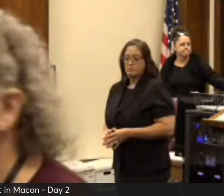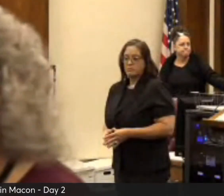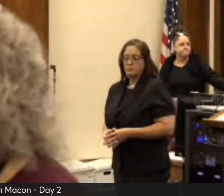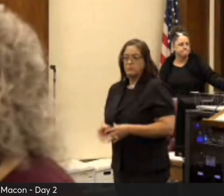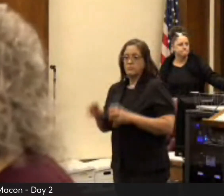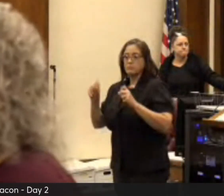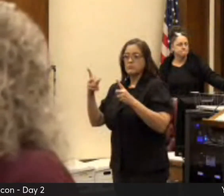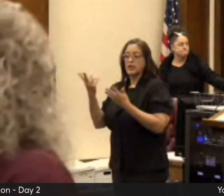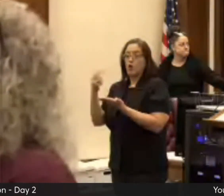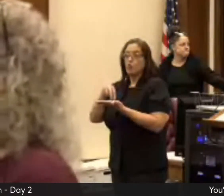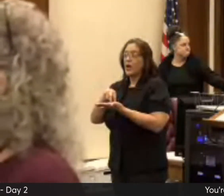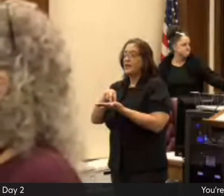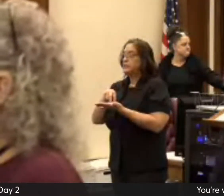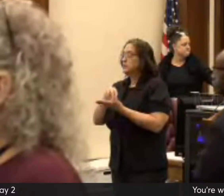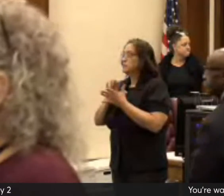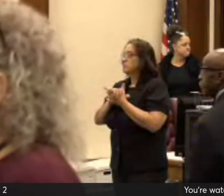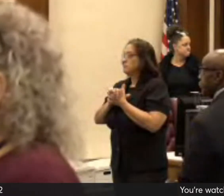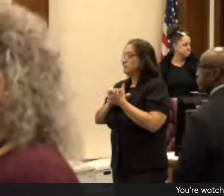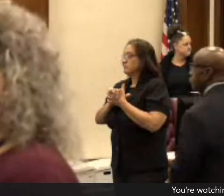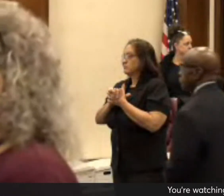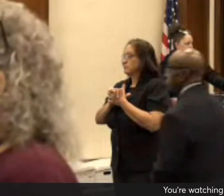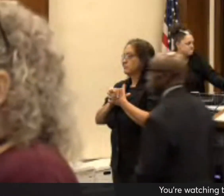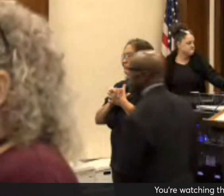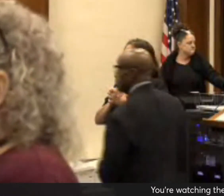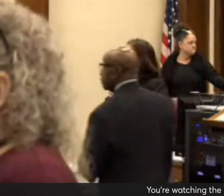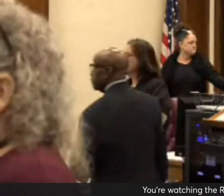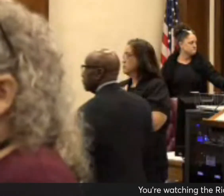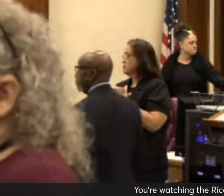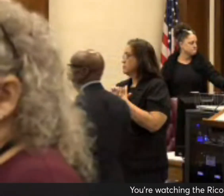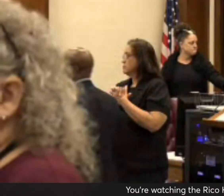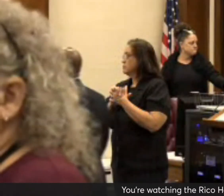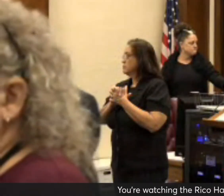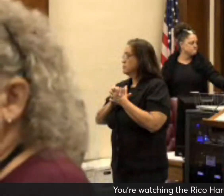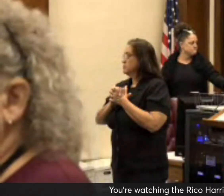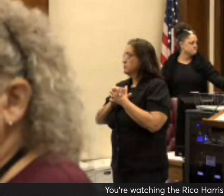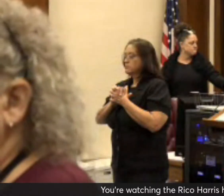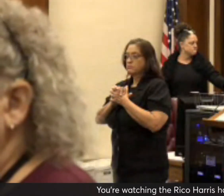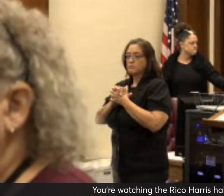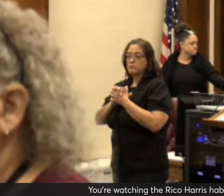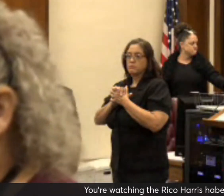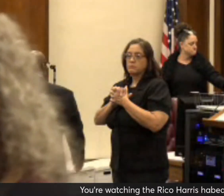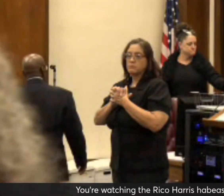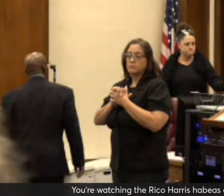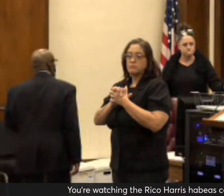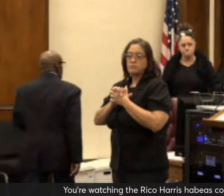All right. I can feel it.